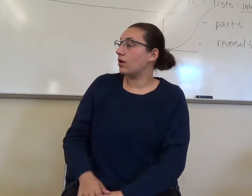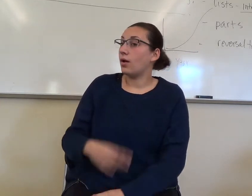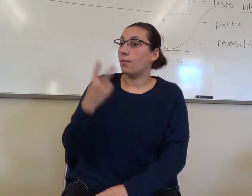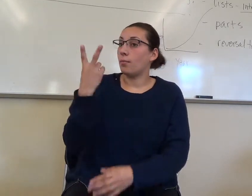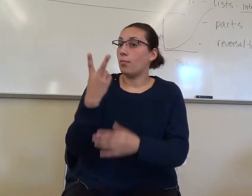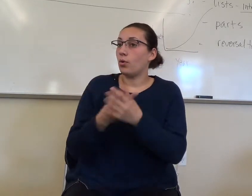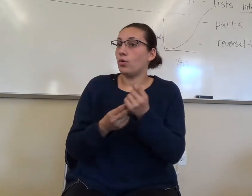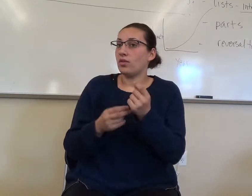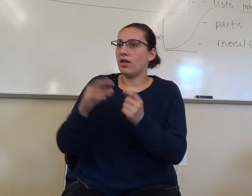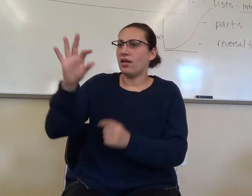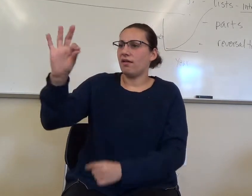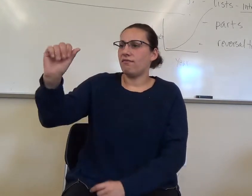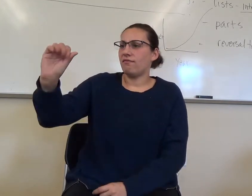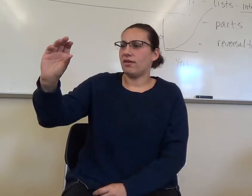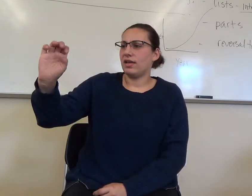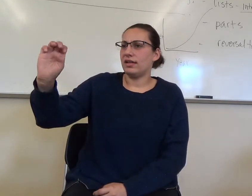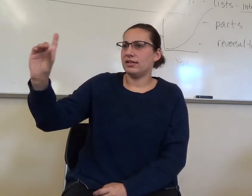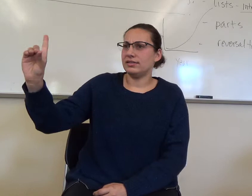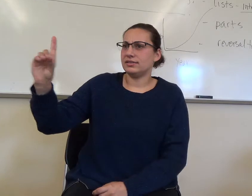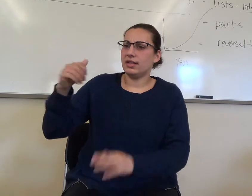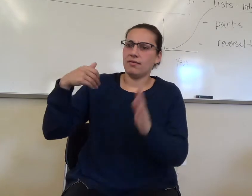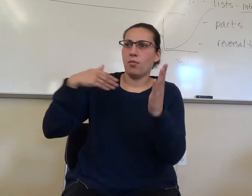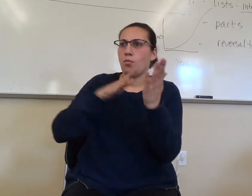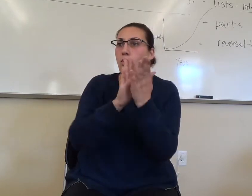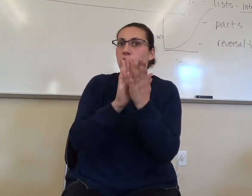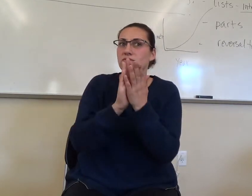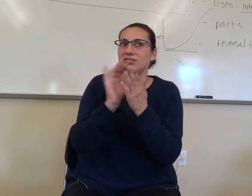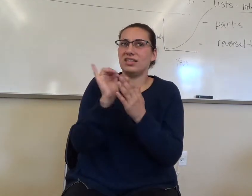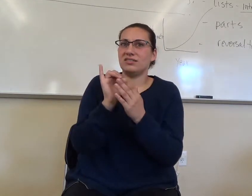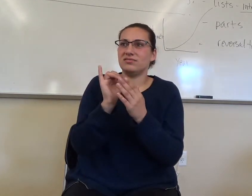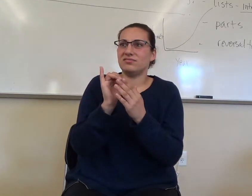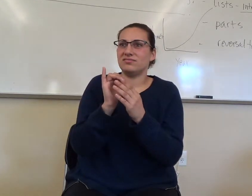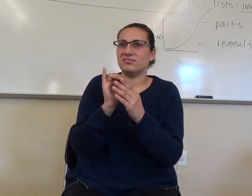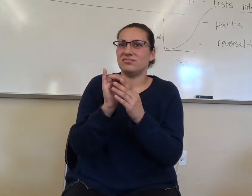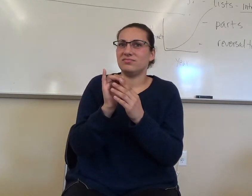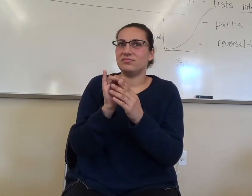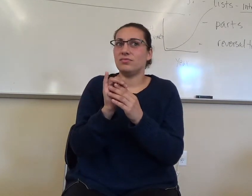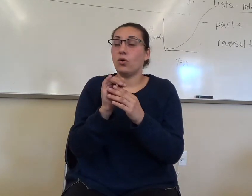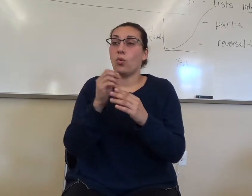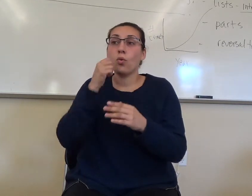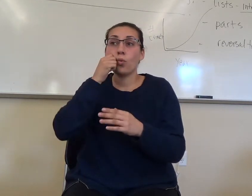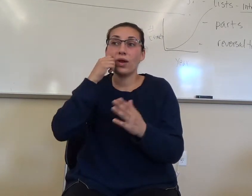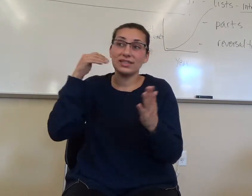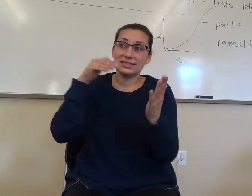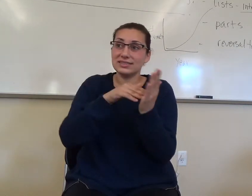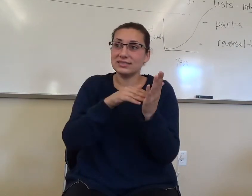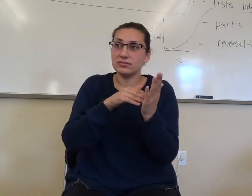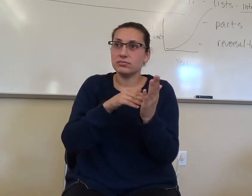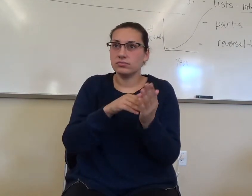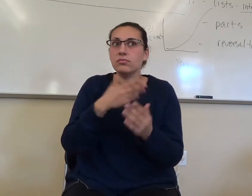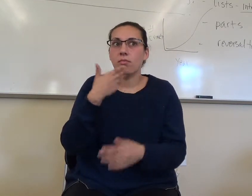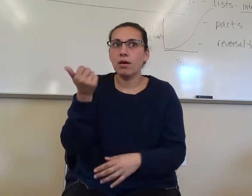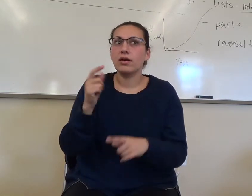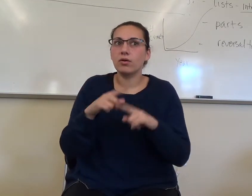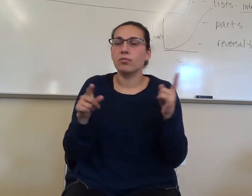racism, okay, that's a better word there. That would have worked. But just things isn't gonna, so you don't want to say